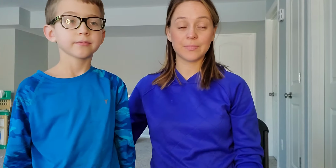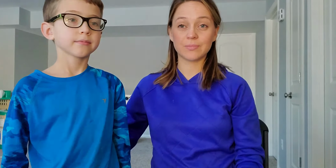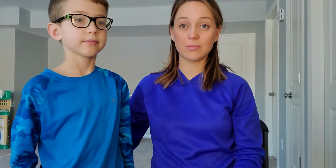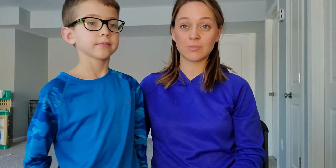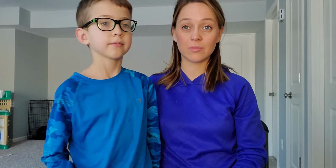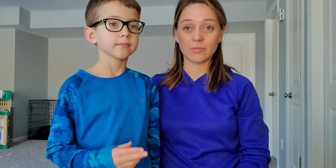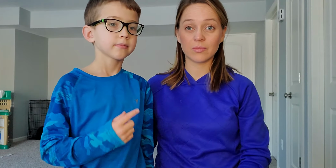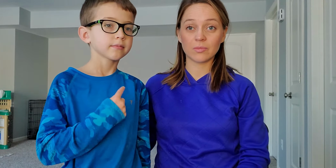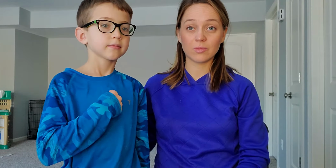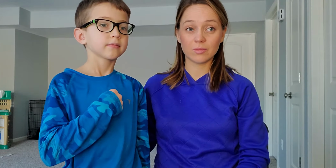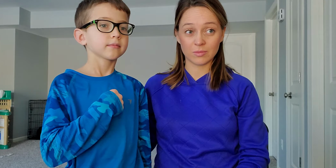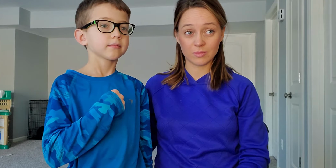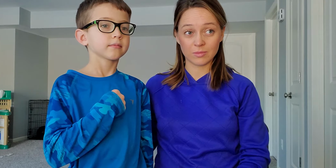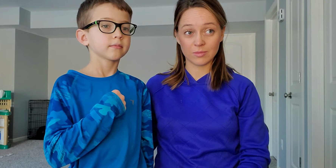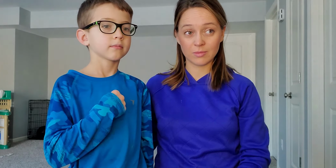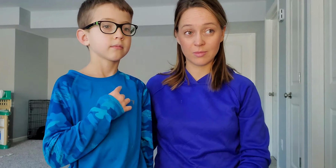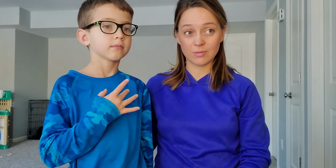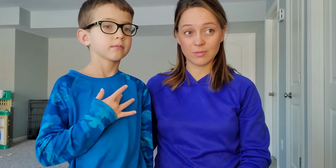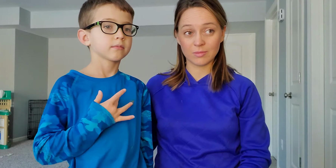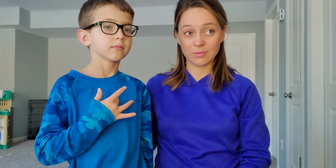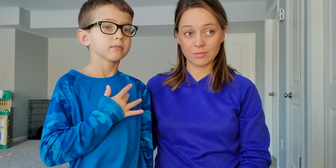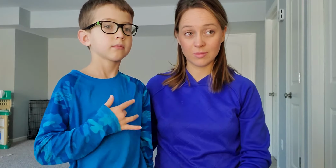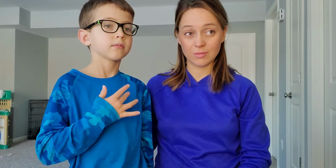Okay. You will take a break from the class if you can't.